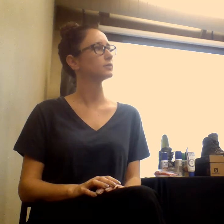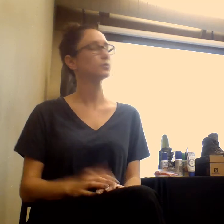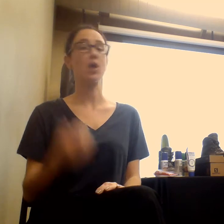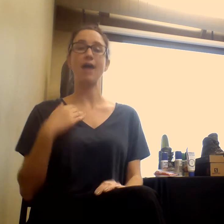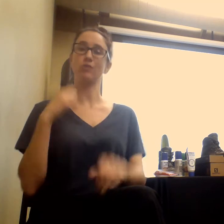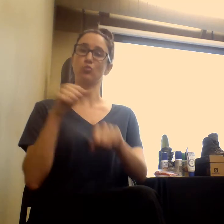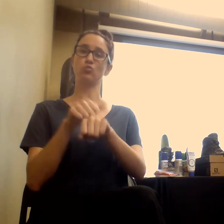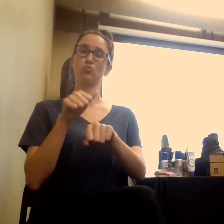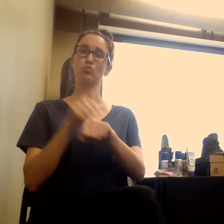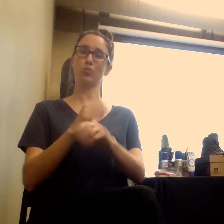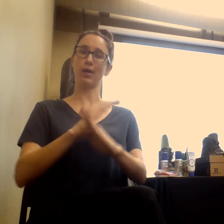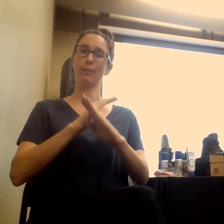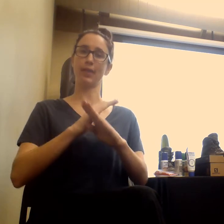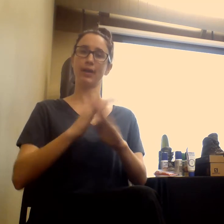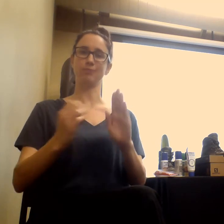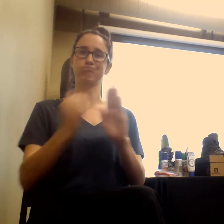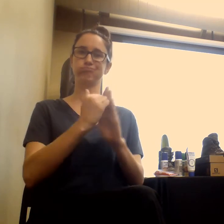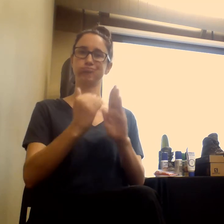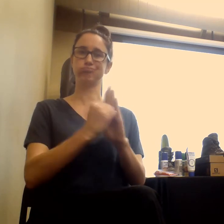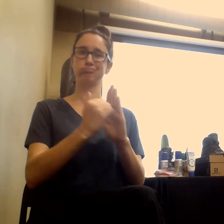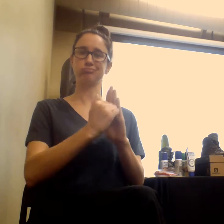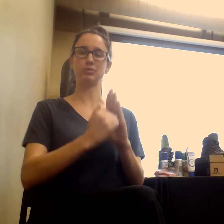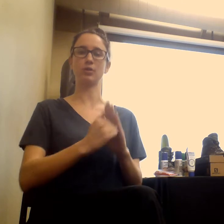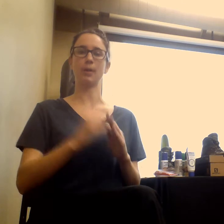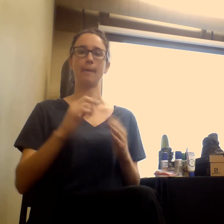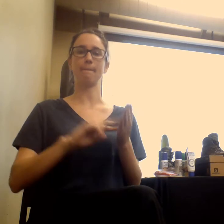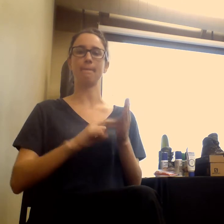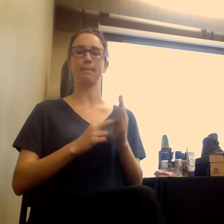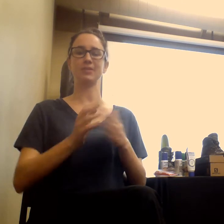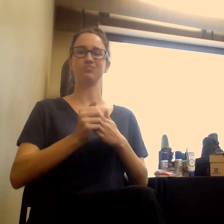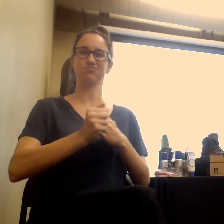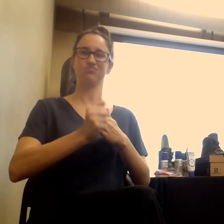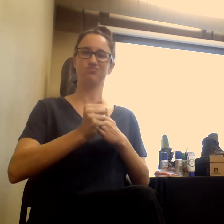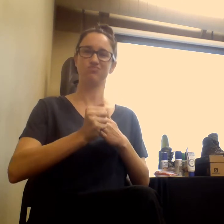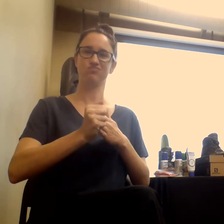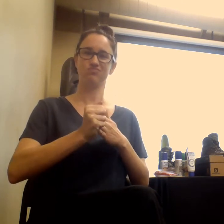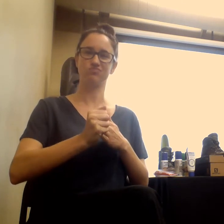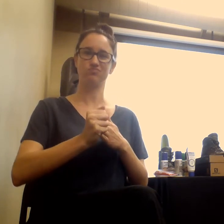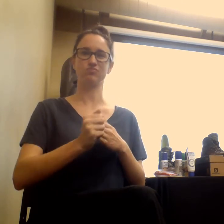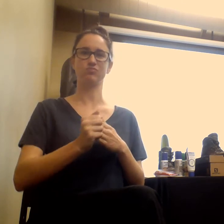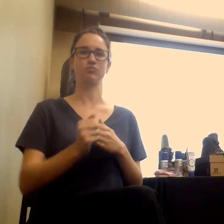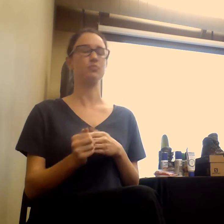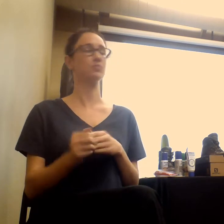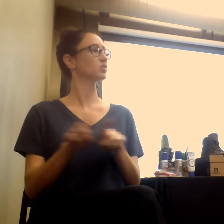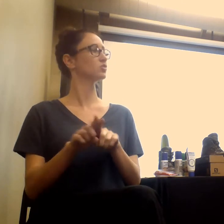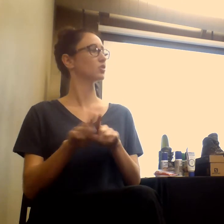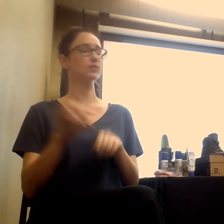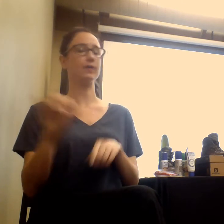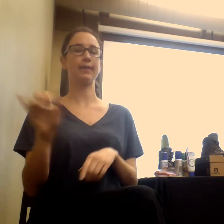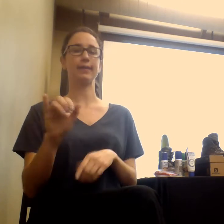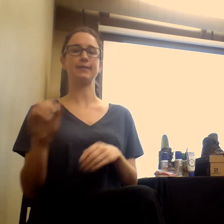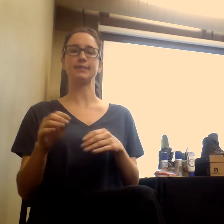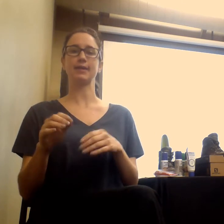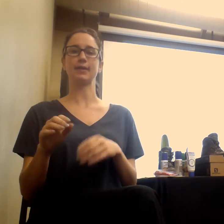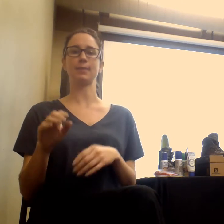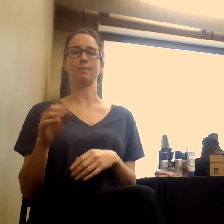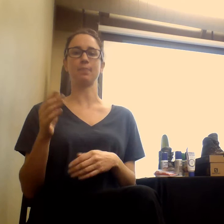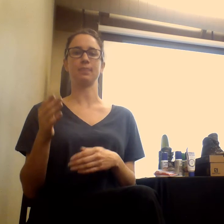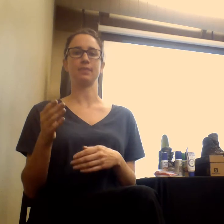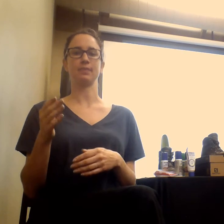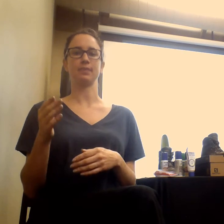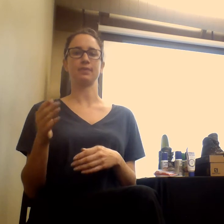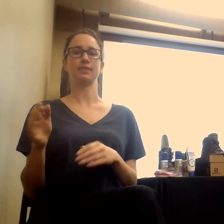in it. All right, and so that's going to be a lot stiffer. It's the same thing that you find in the midsole of a boot, but you can actually see